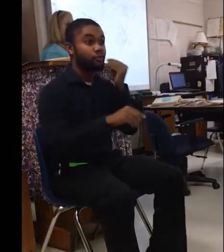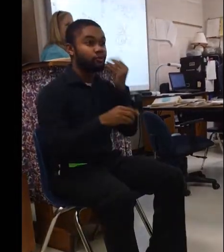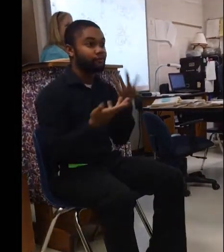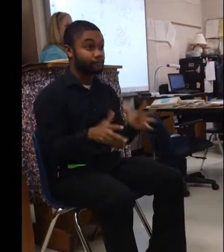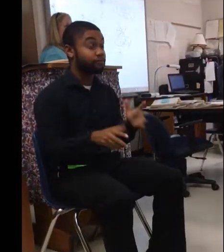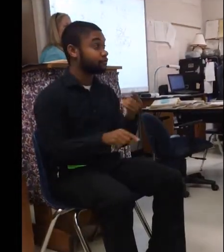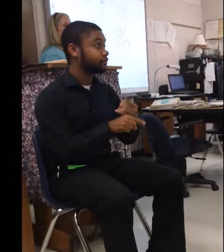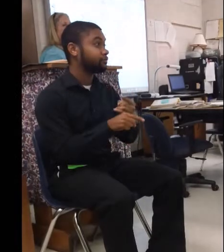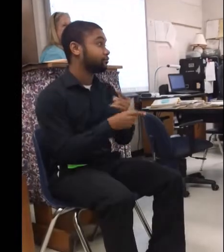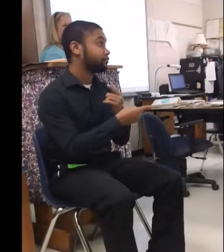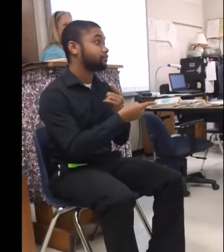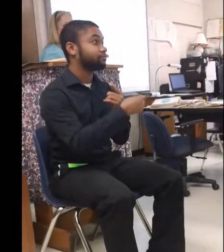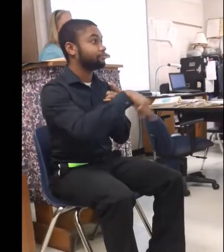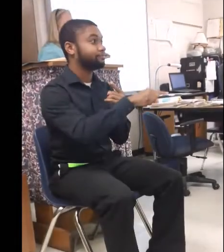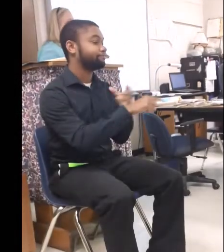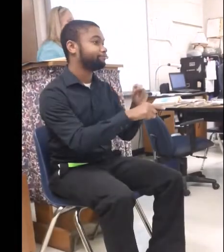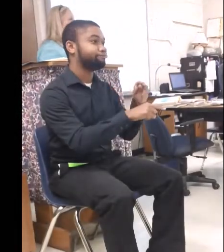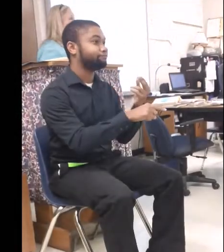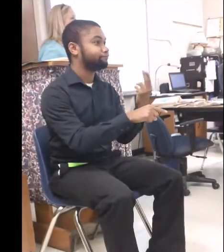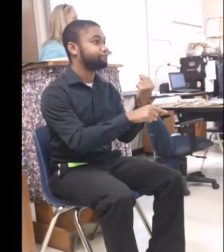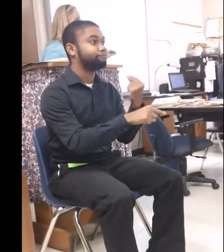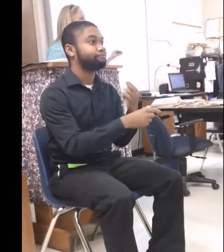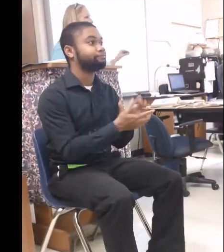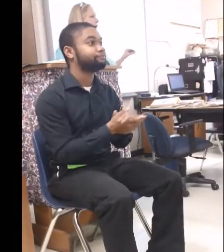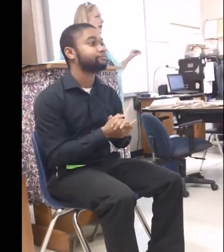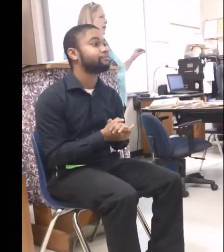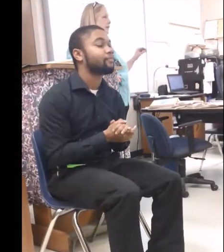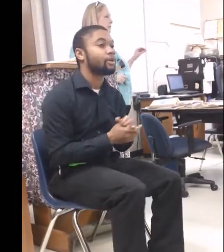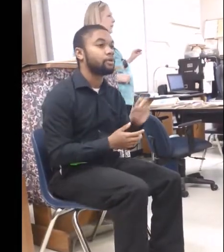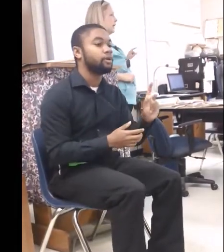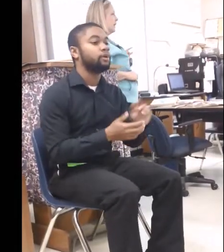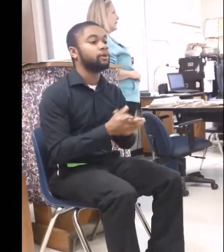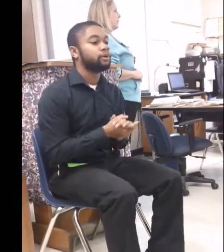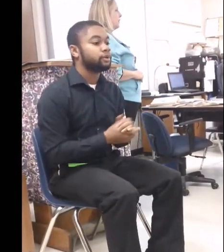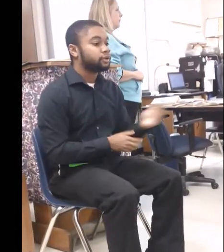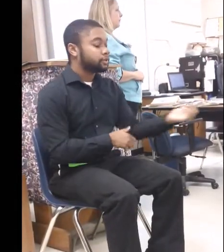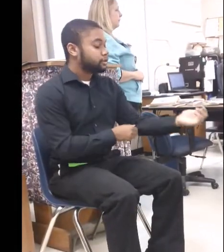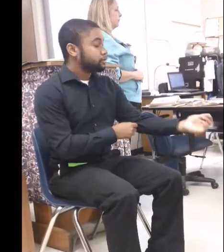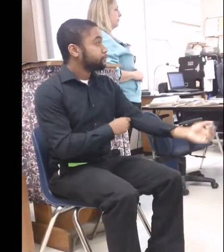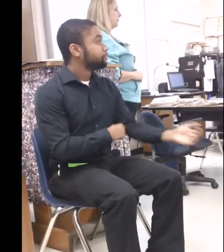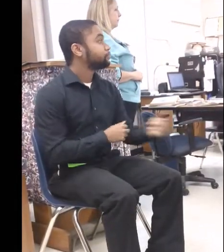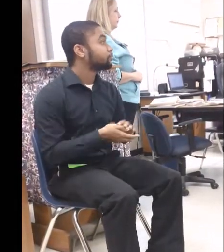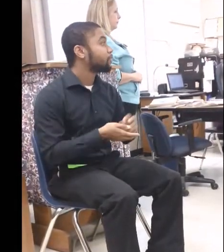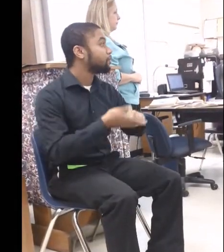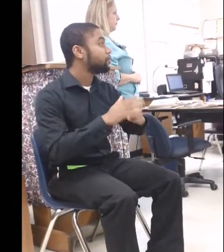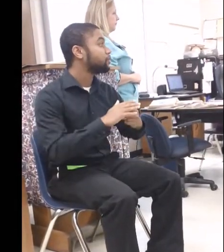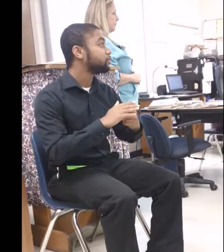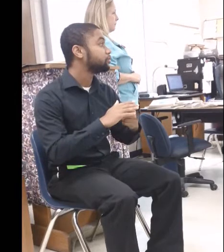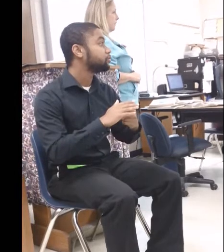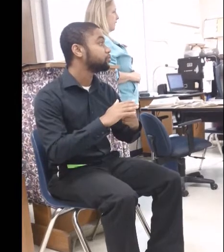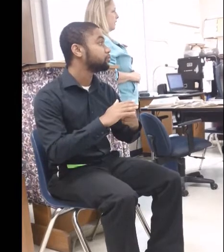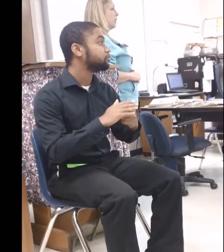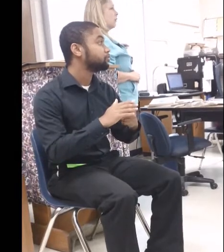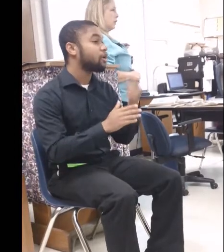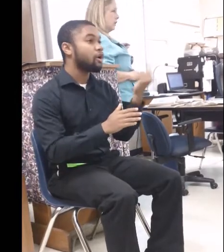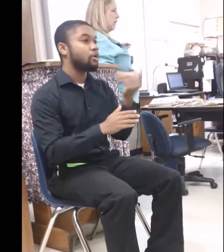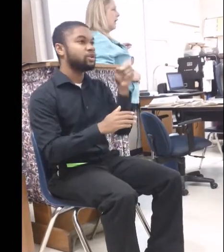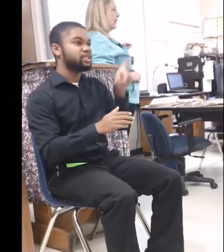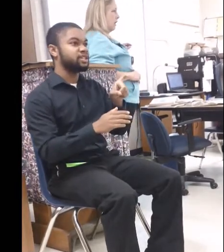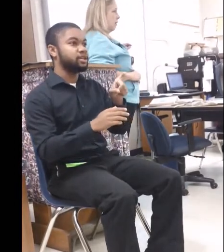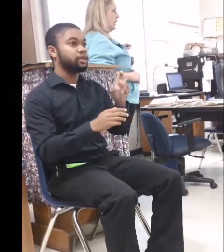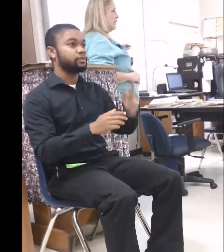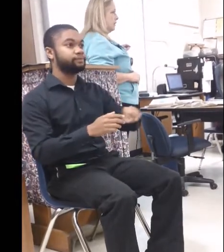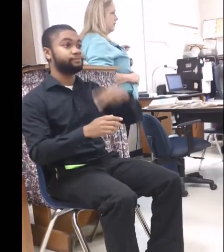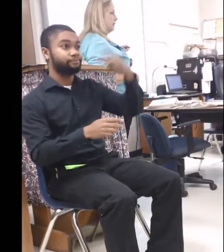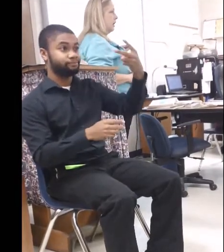No. No? Okay, yes, Do you always gotta flip the reciprocal thing? when you're